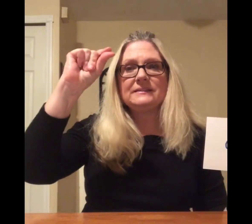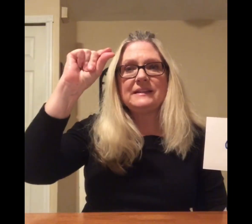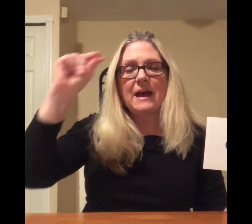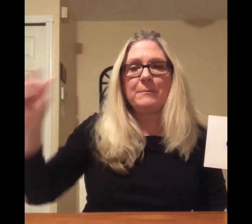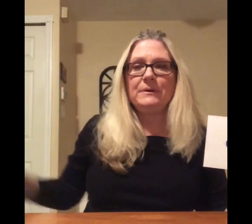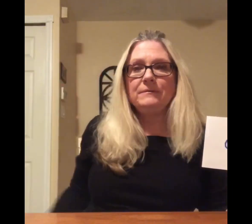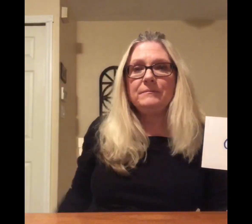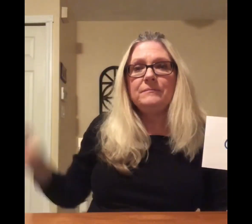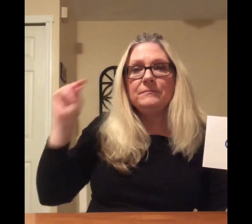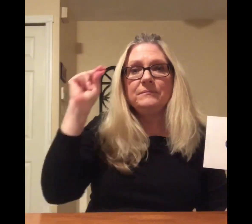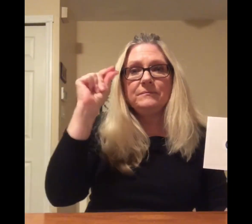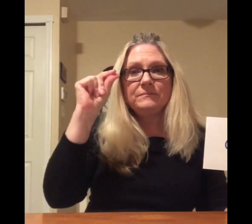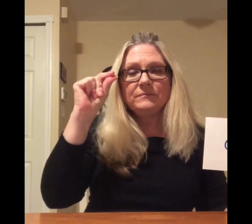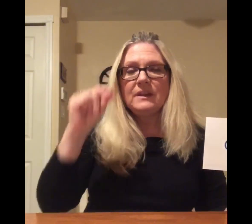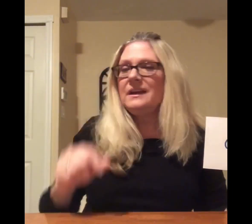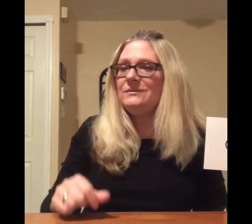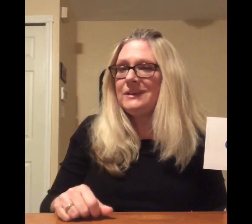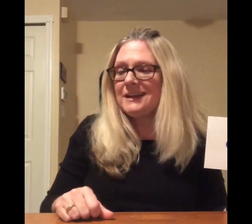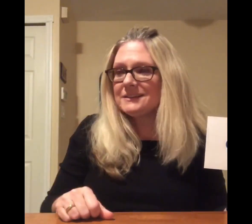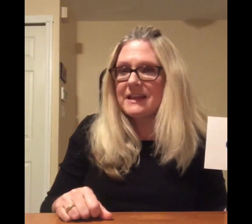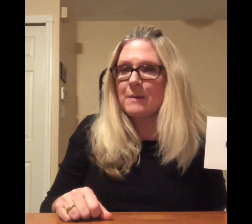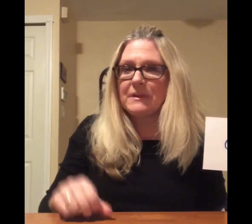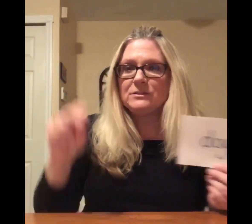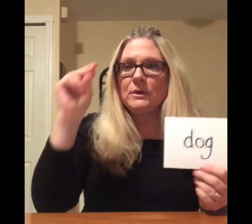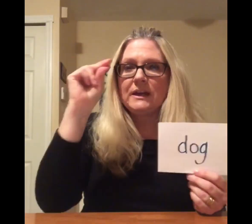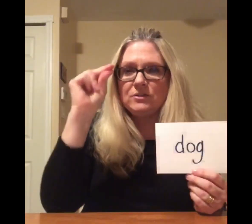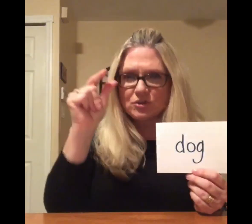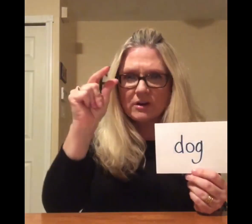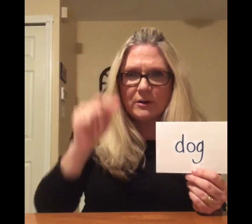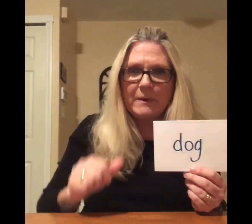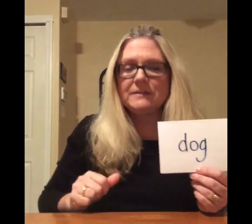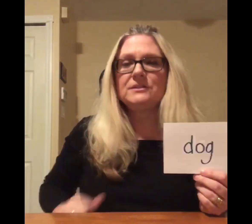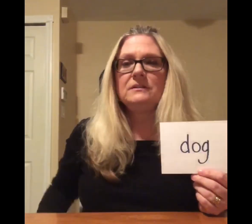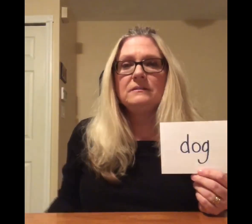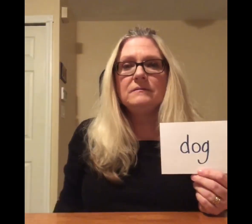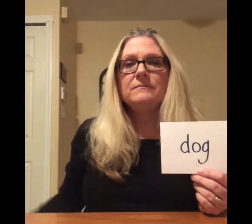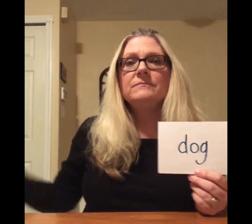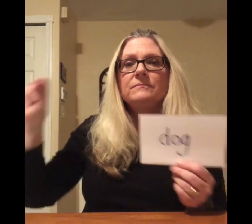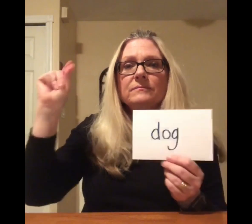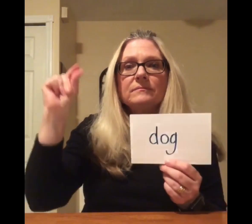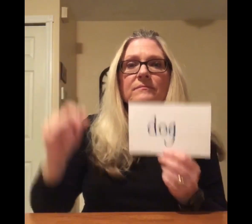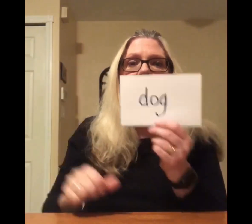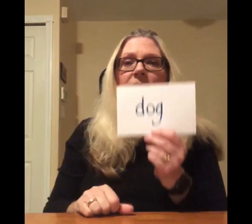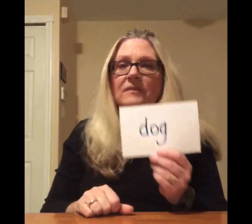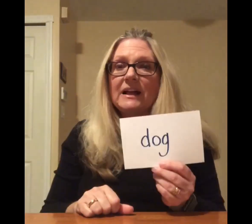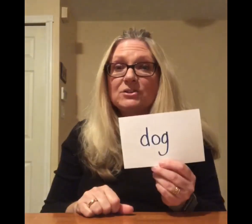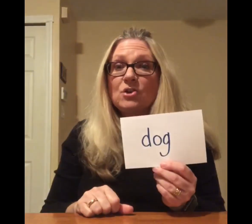snap. And if you can't snap, that's okay. Just try your best. That's dog.